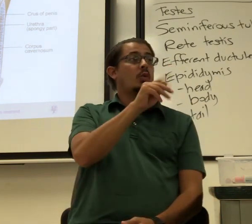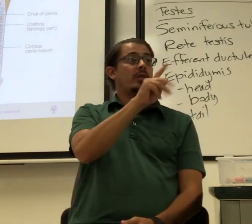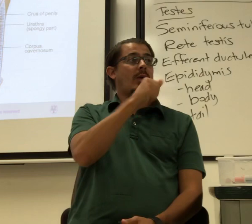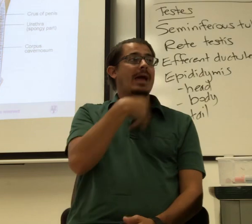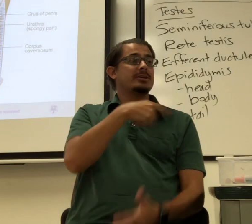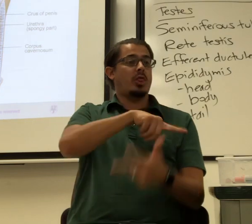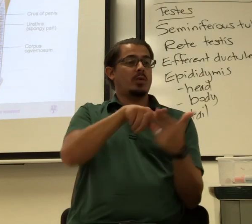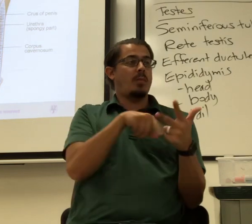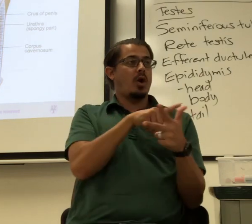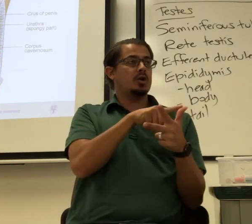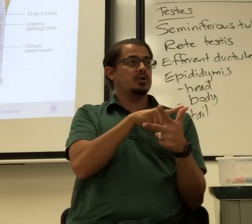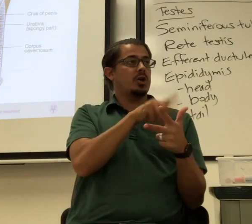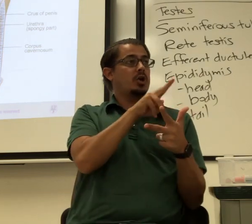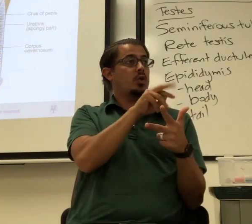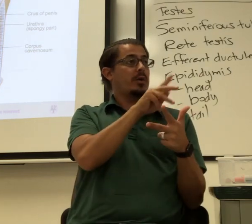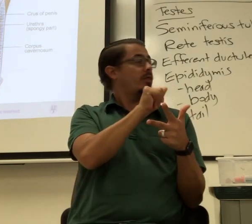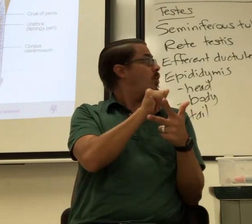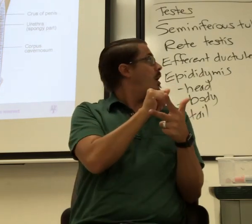membranous,